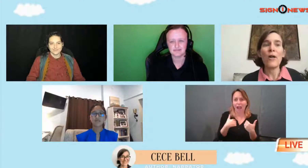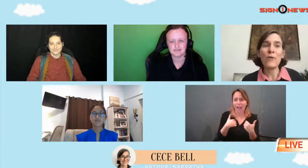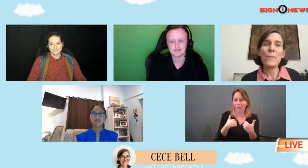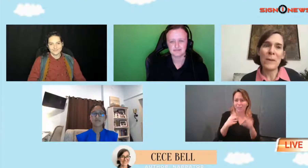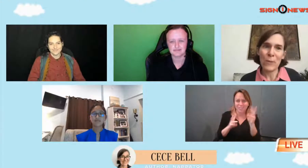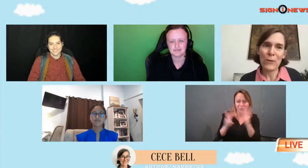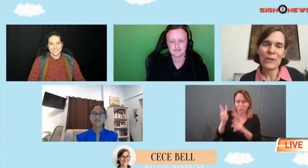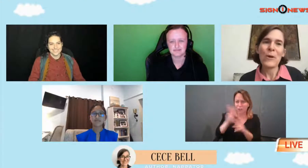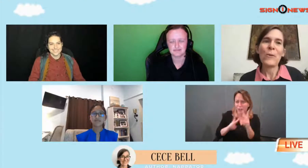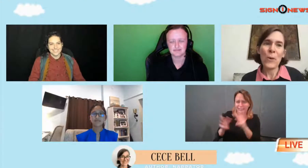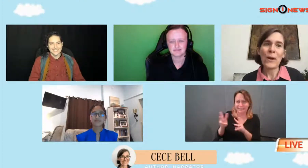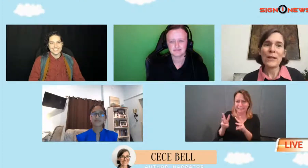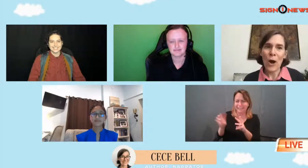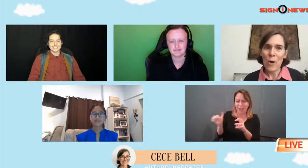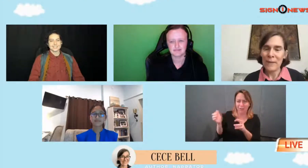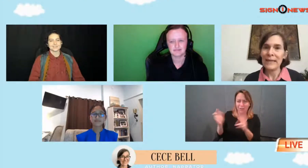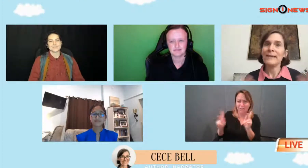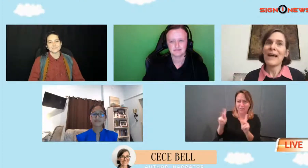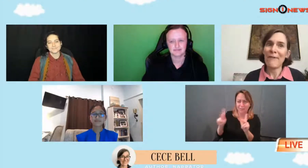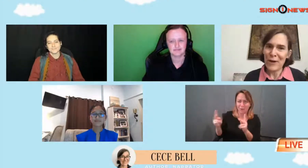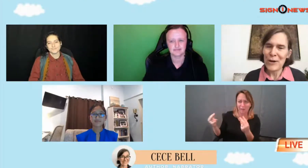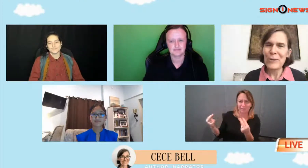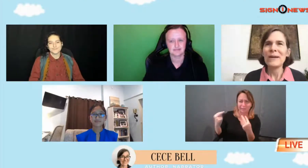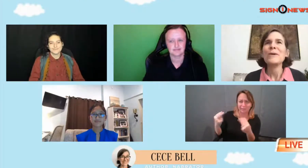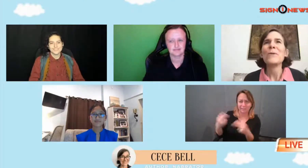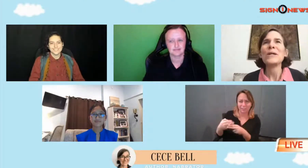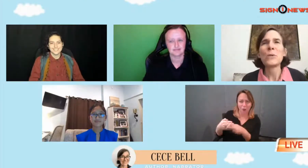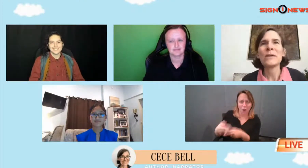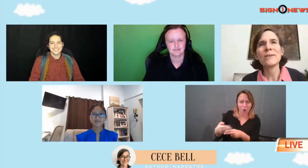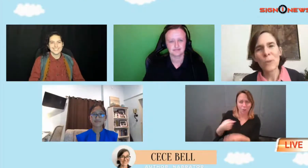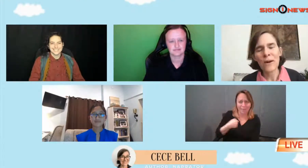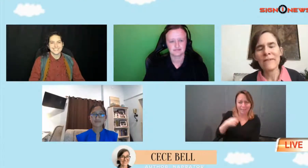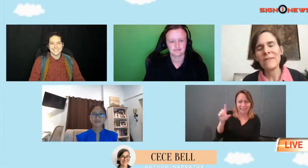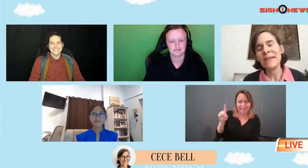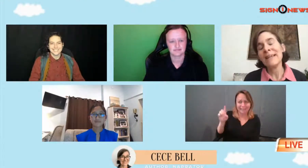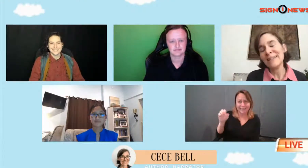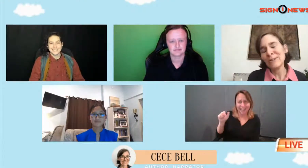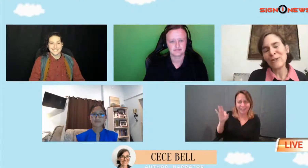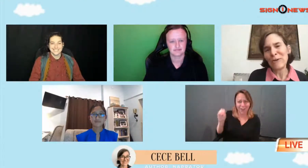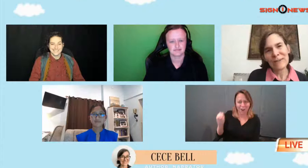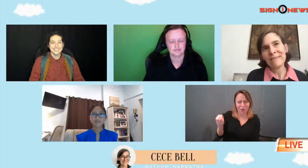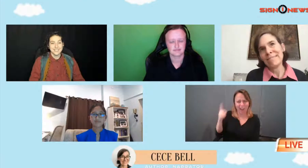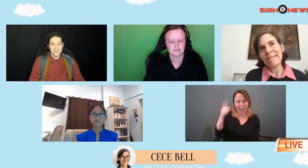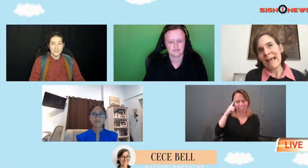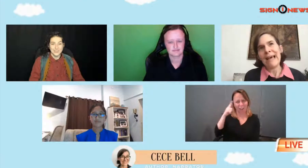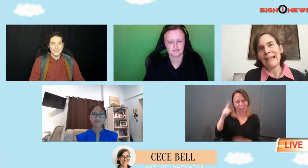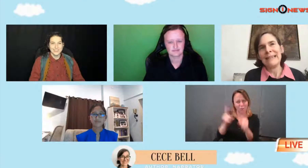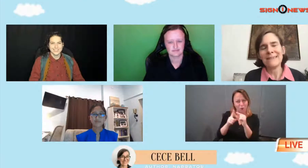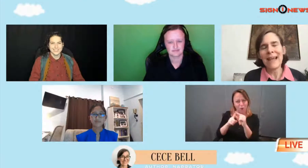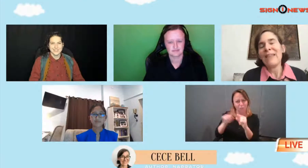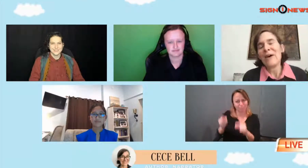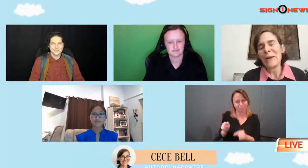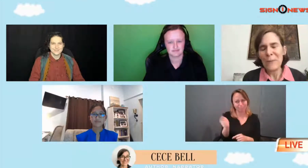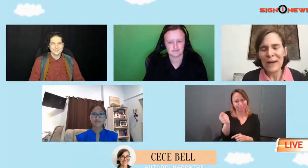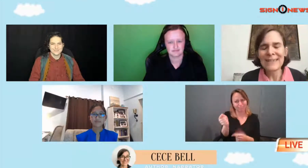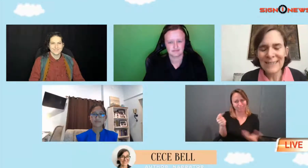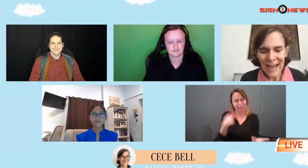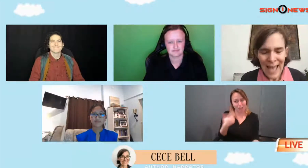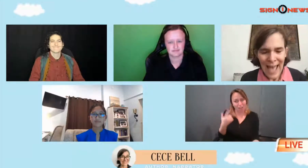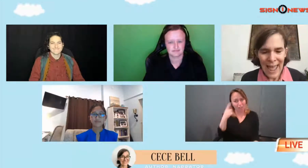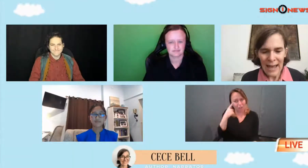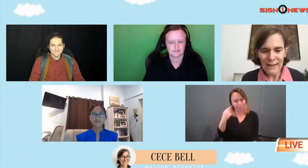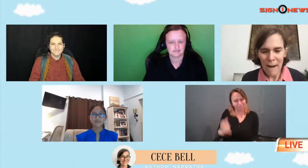that other people were going to call me Deafo, which was sort of an insult. At least I thought it